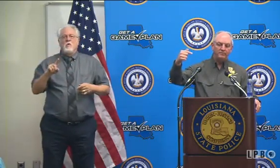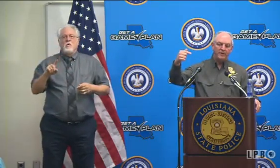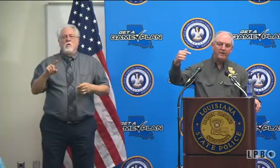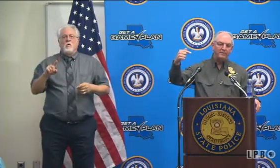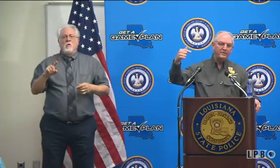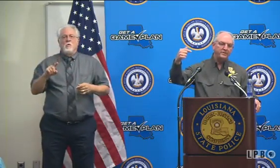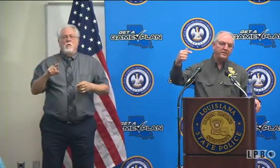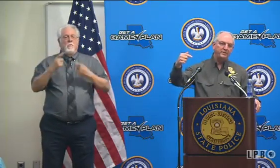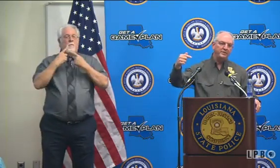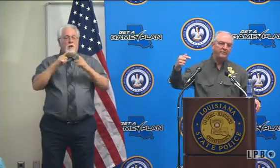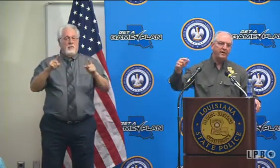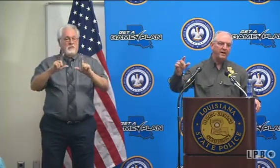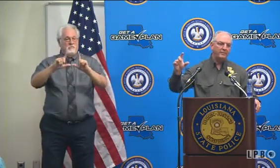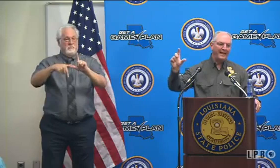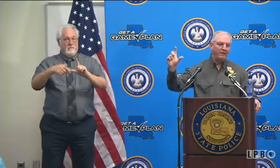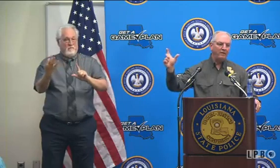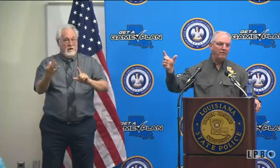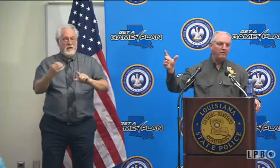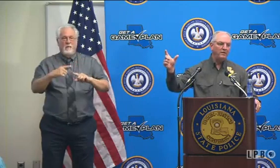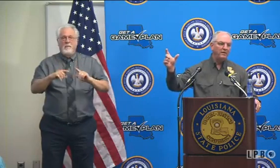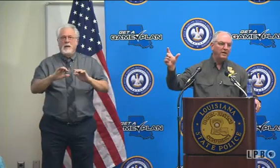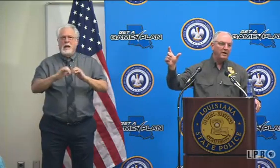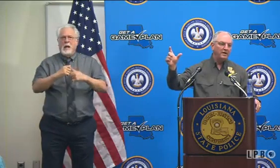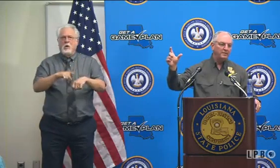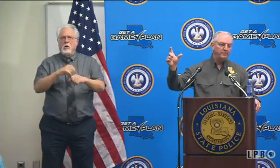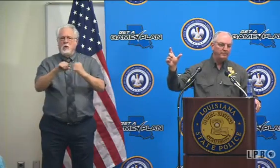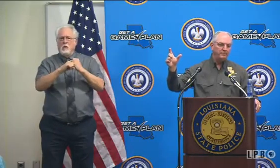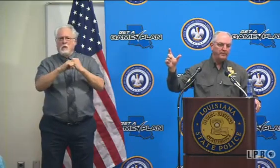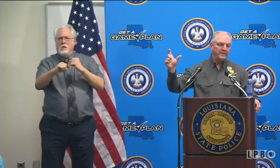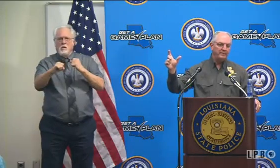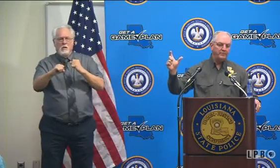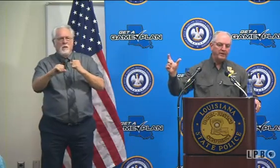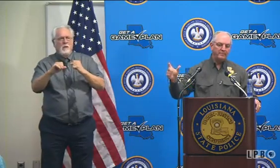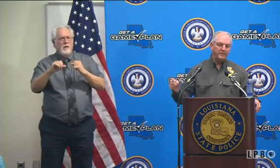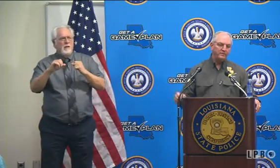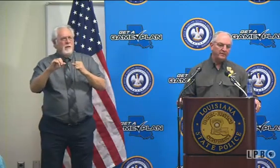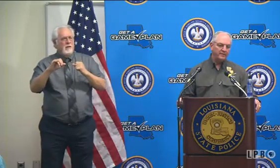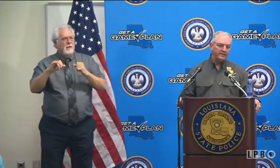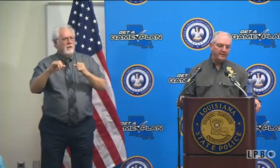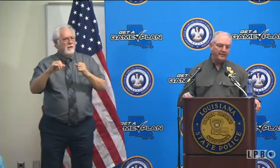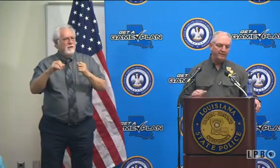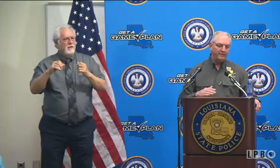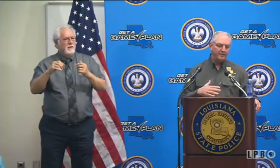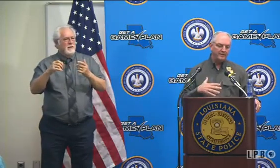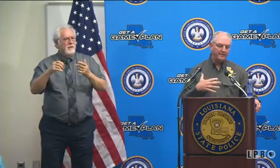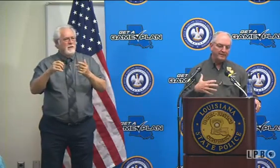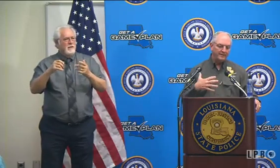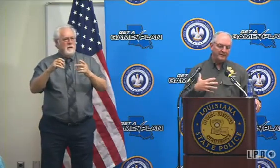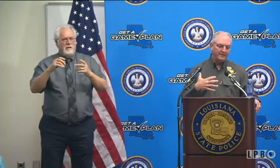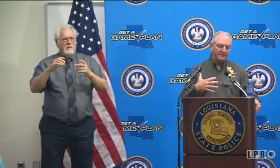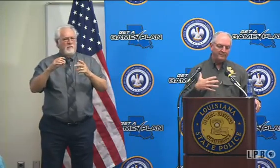the proclamation that comes out Friday, but how long to put that proclamation